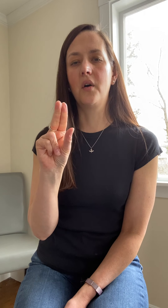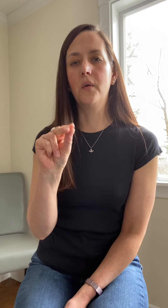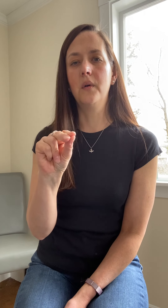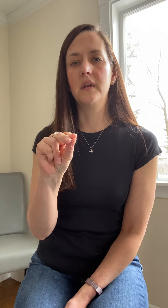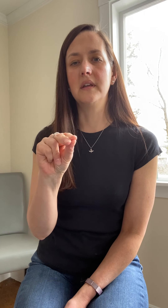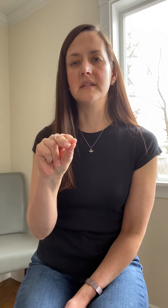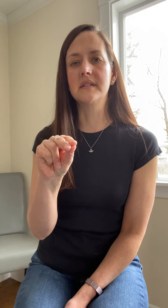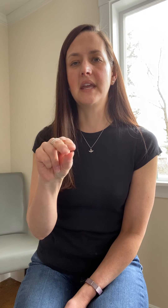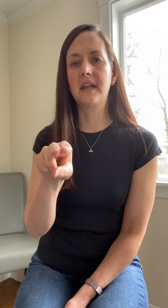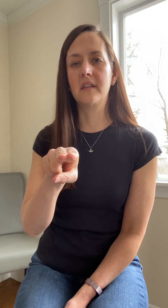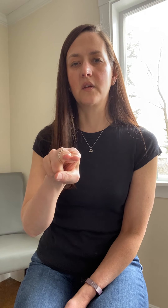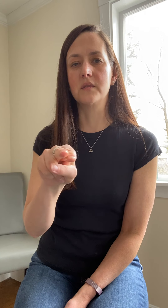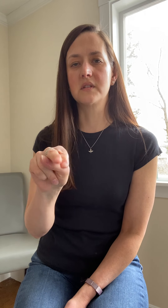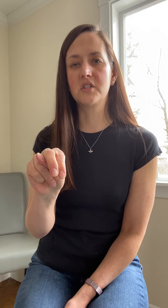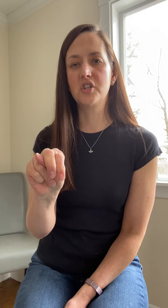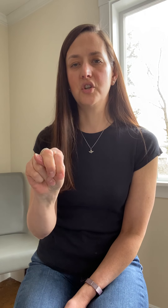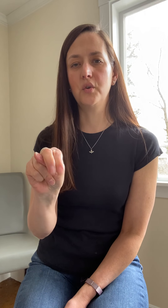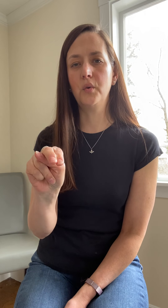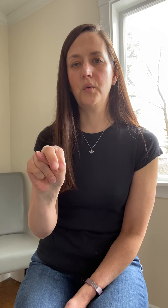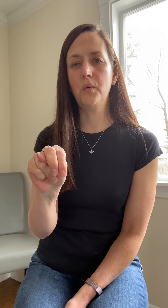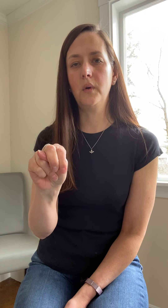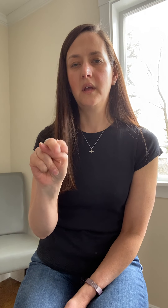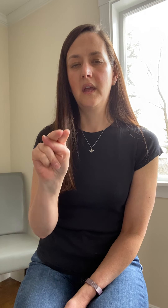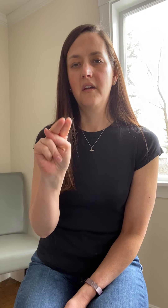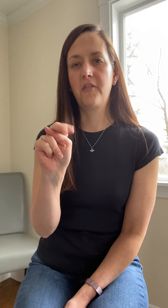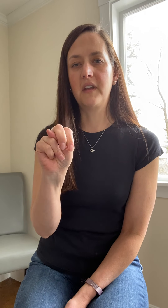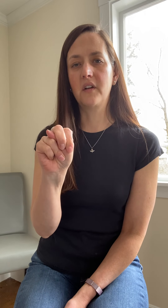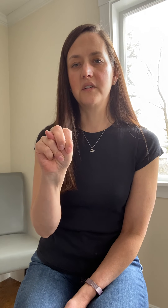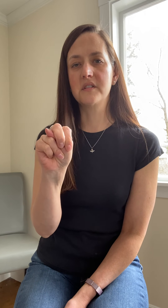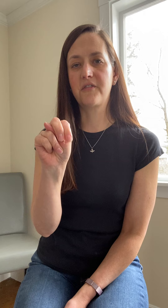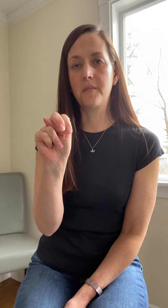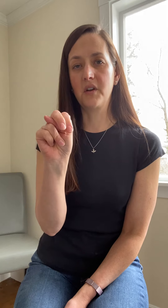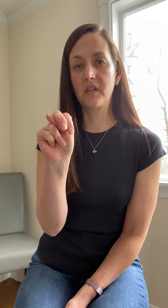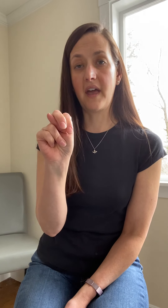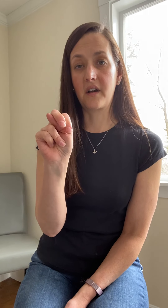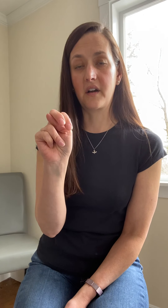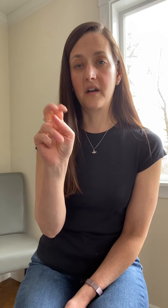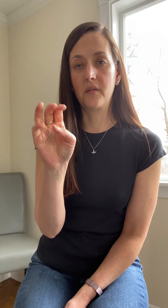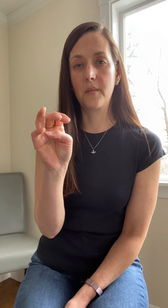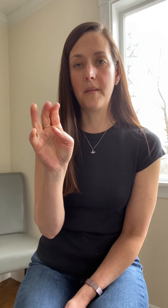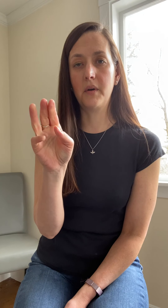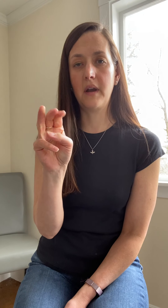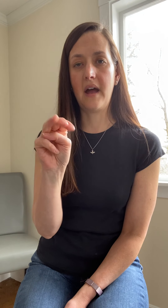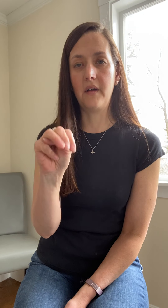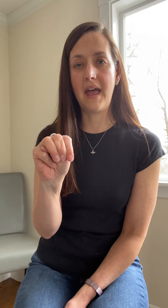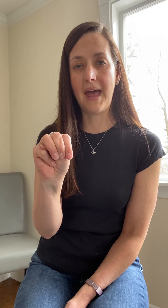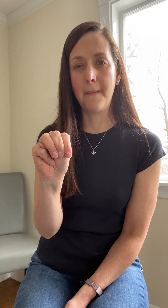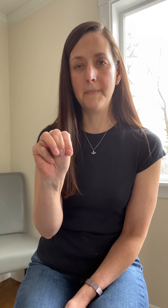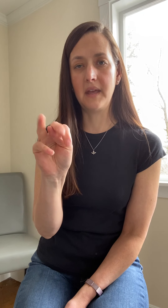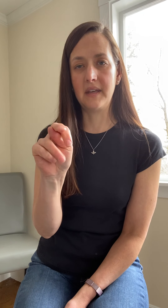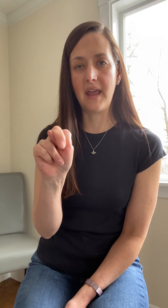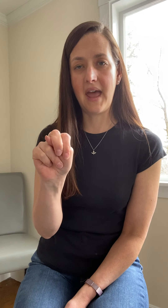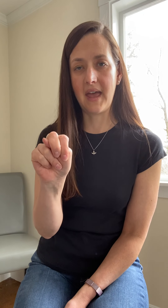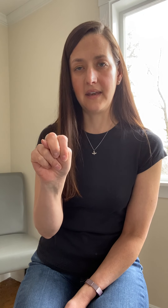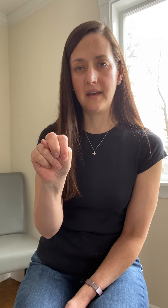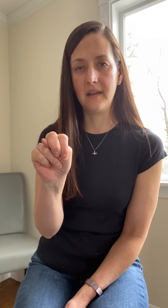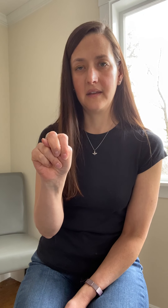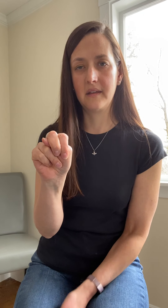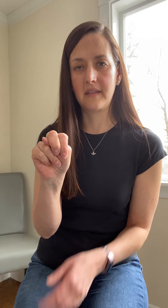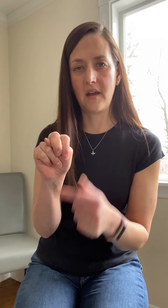No is taking those 2 fingers from your letter. Remember how M and N, they